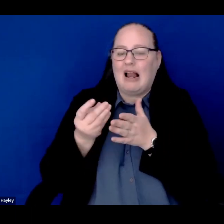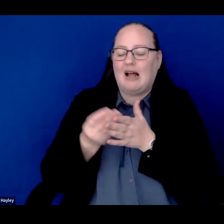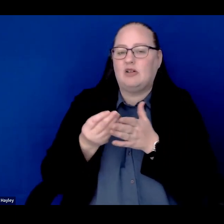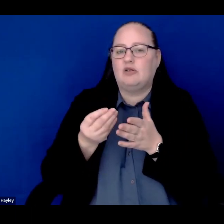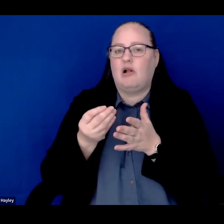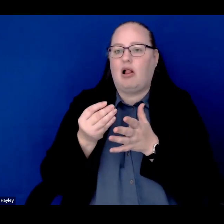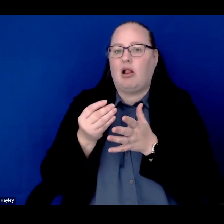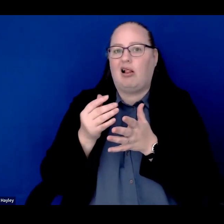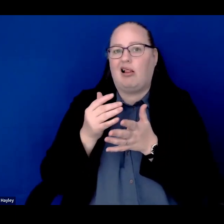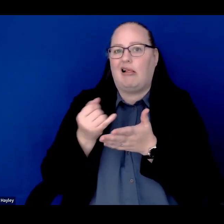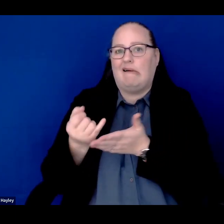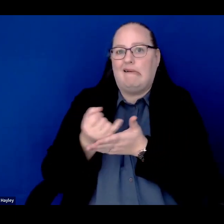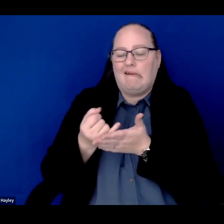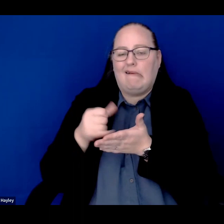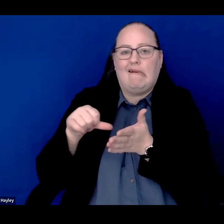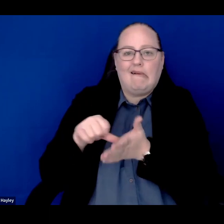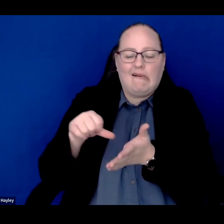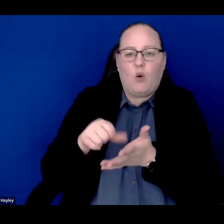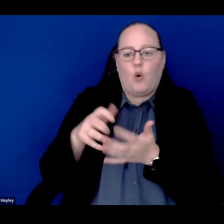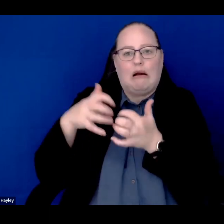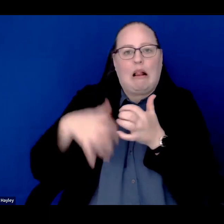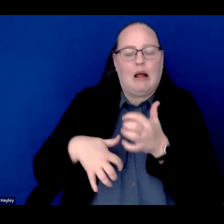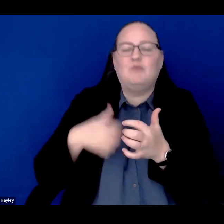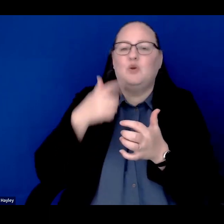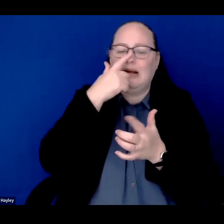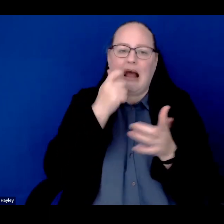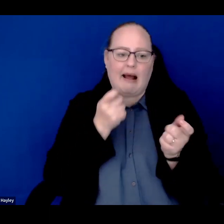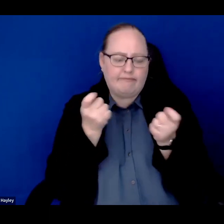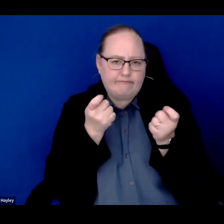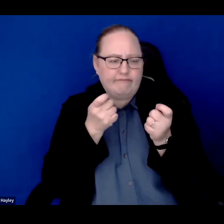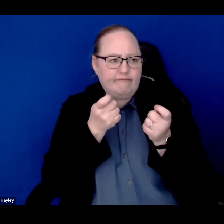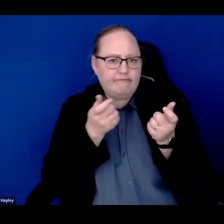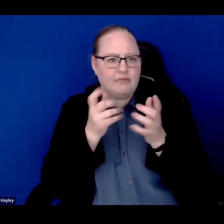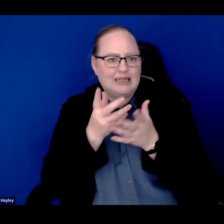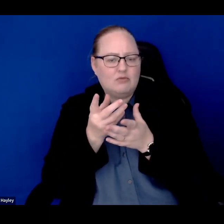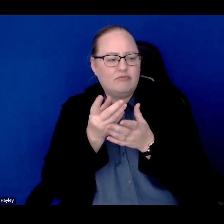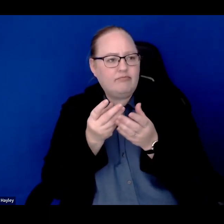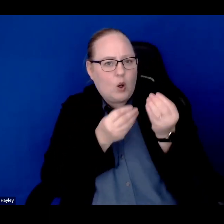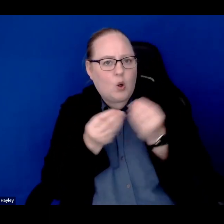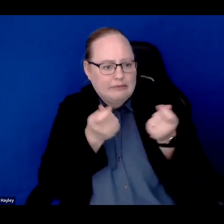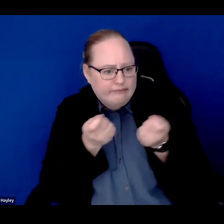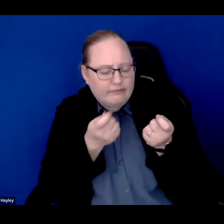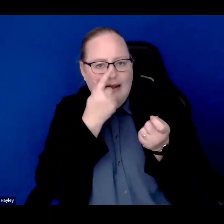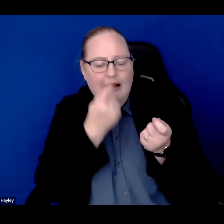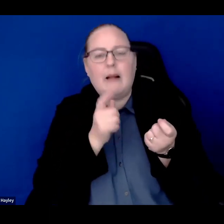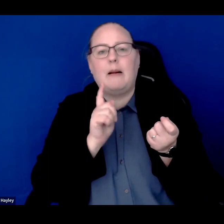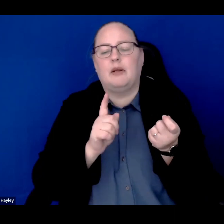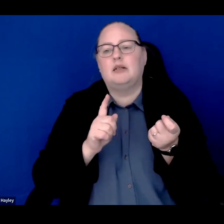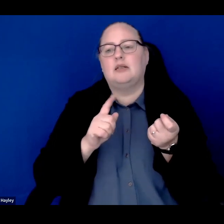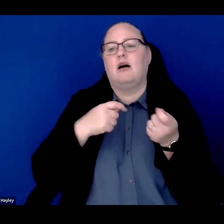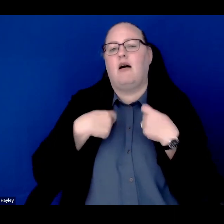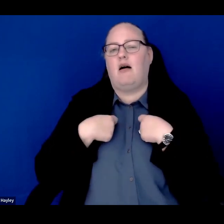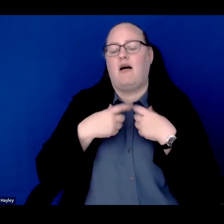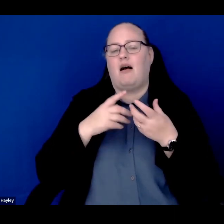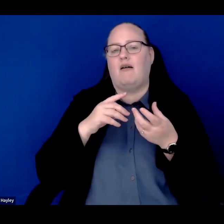of collapse. So I've got this definition in 5 points, and in the book, in my French book, I've built a symmetrical definition